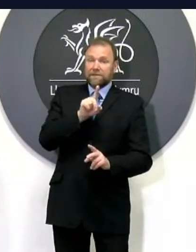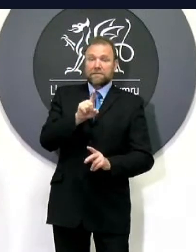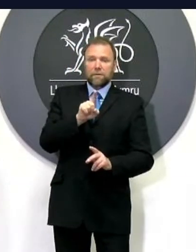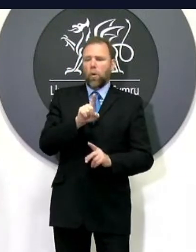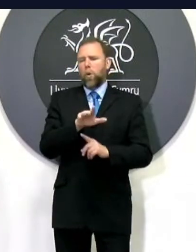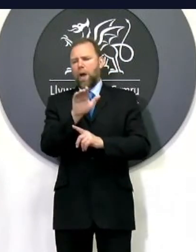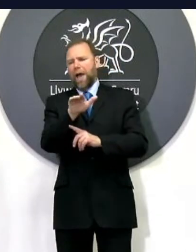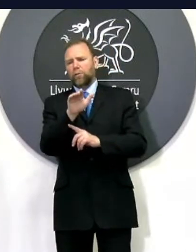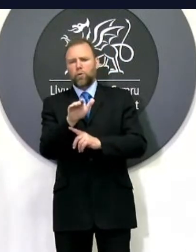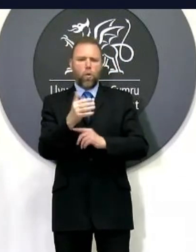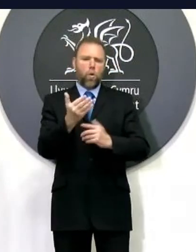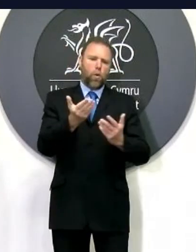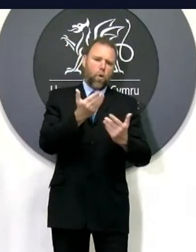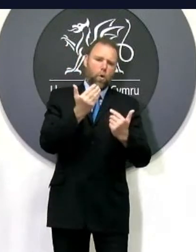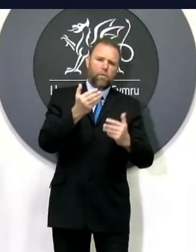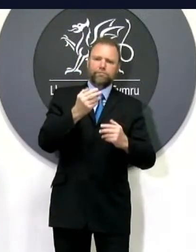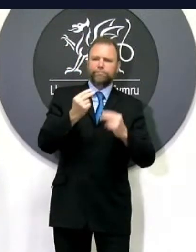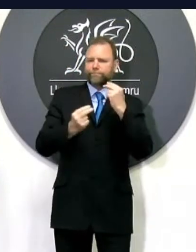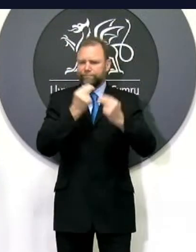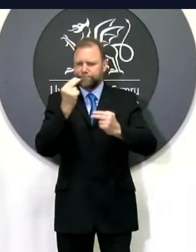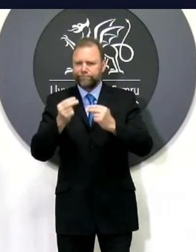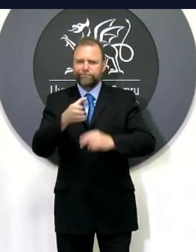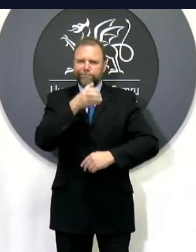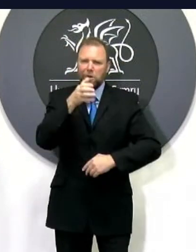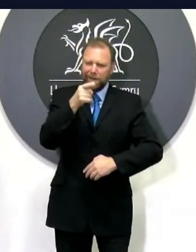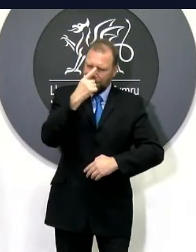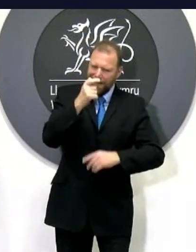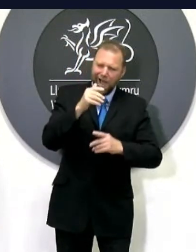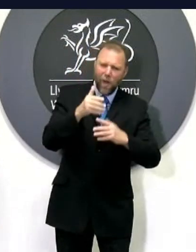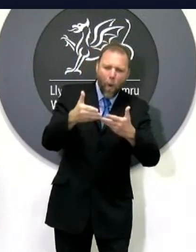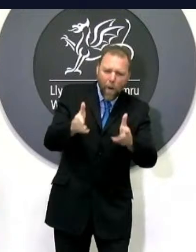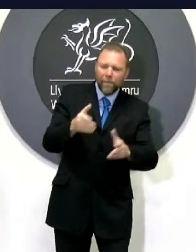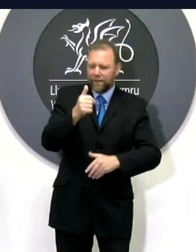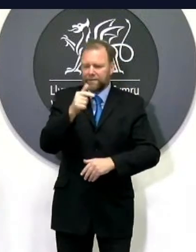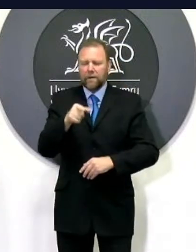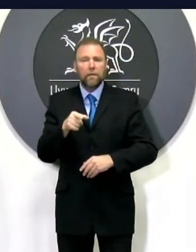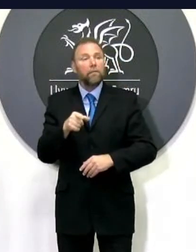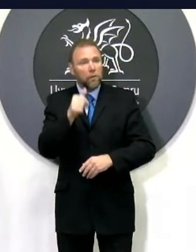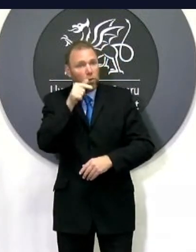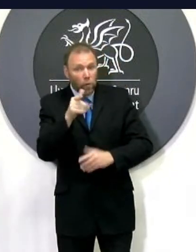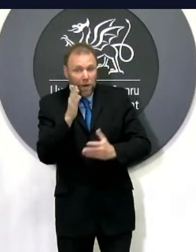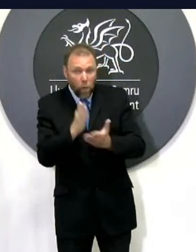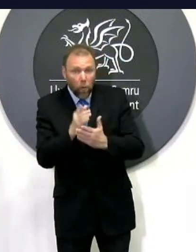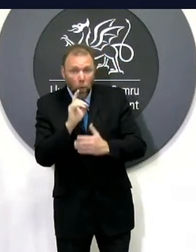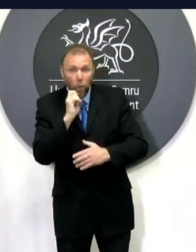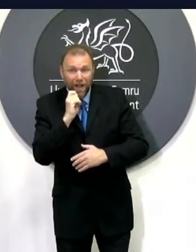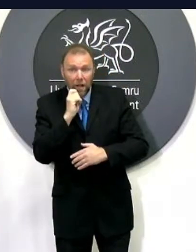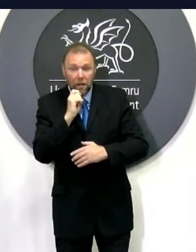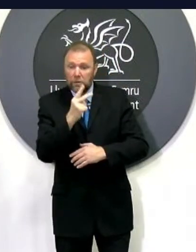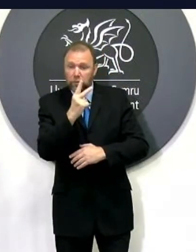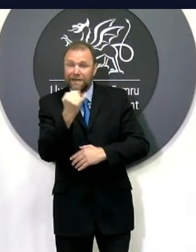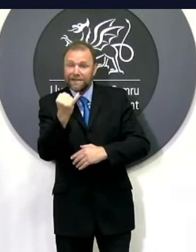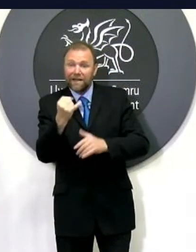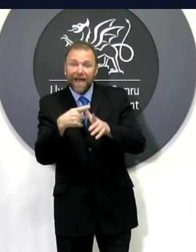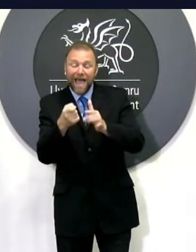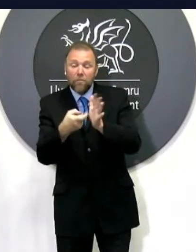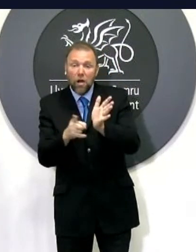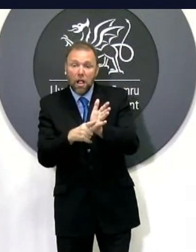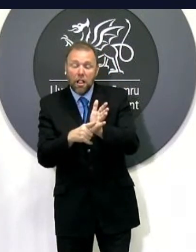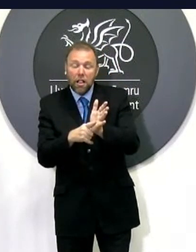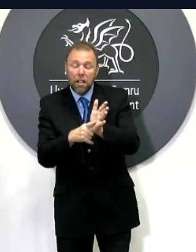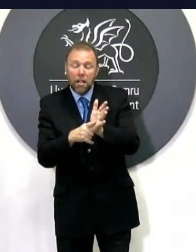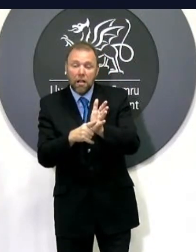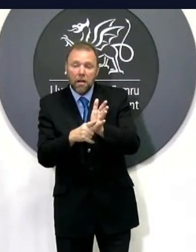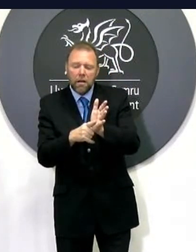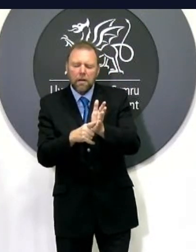outdoor hospitality in Wales as quickly as possible, and people know now that it will be reopened on the 26th of April. I